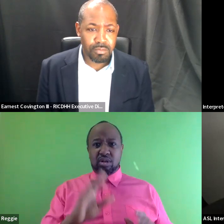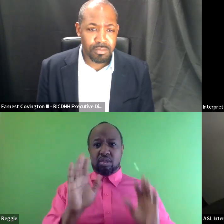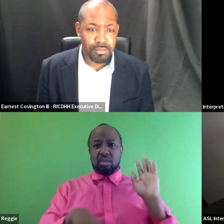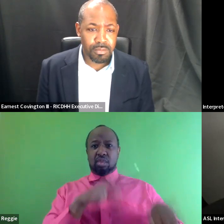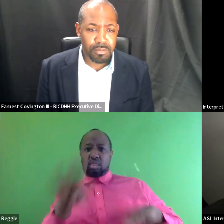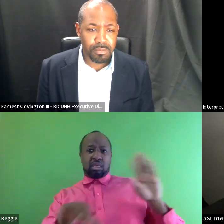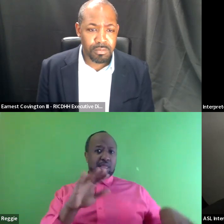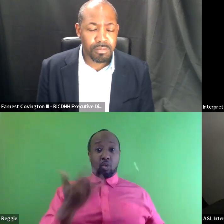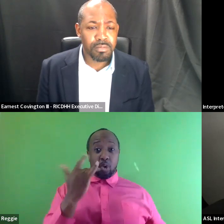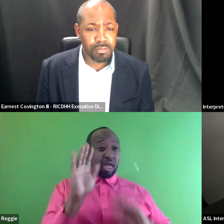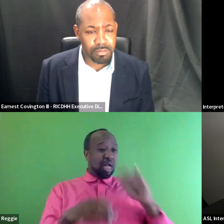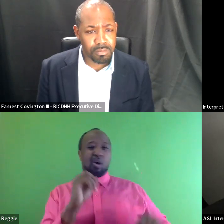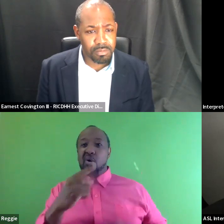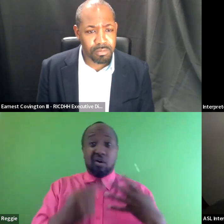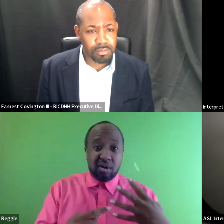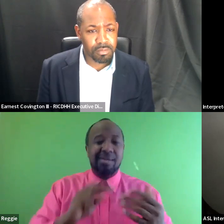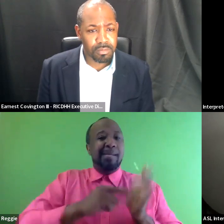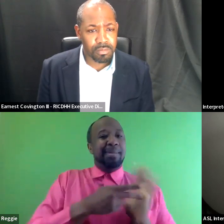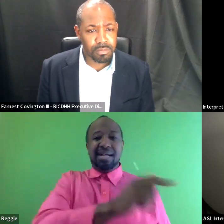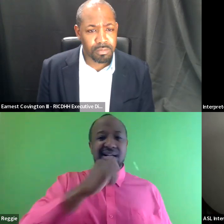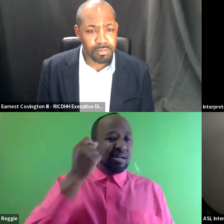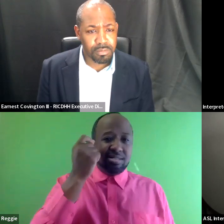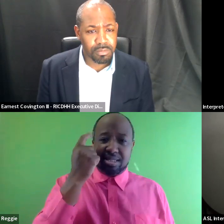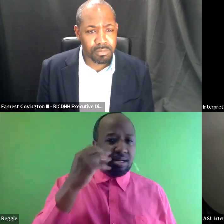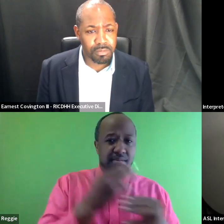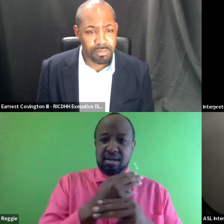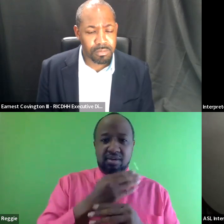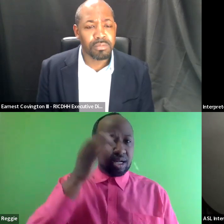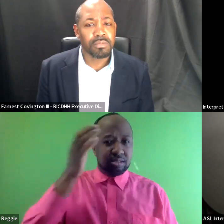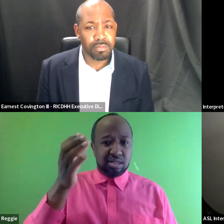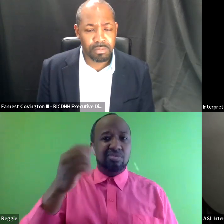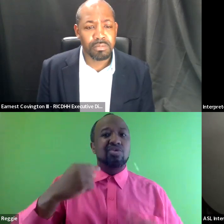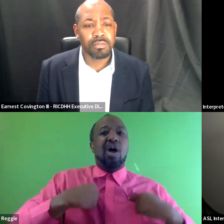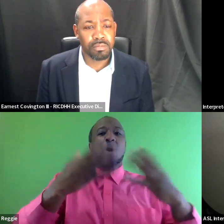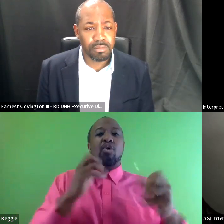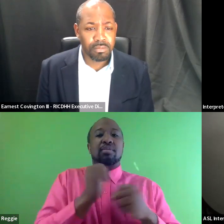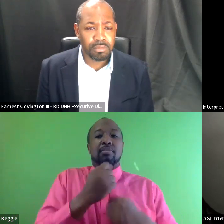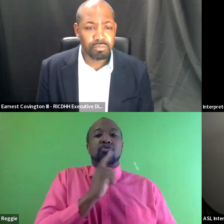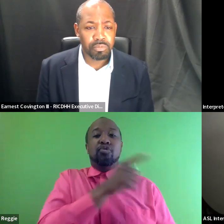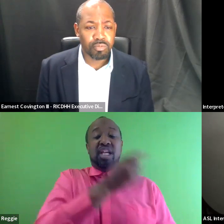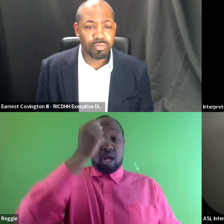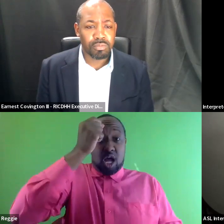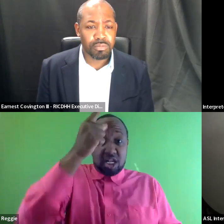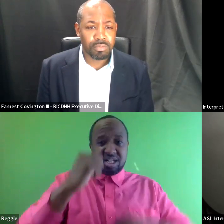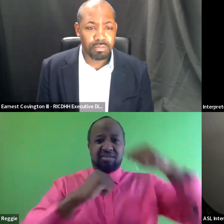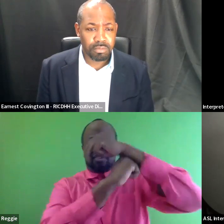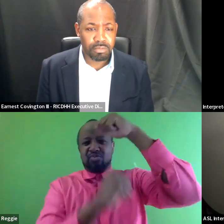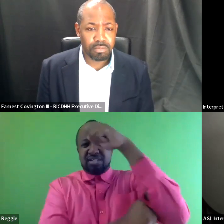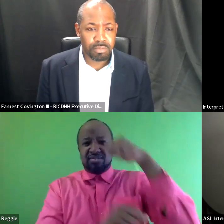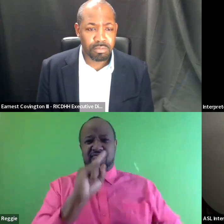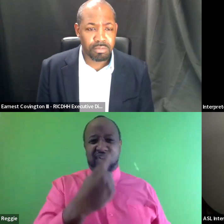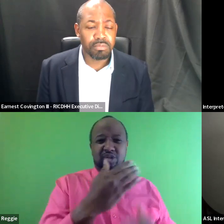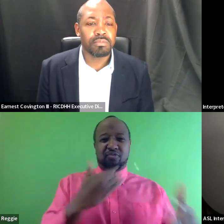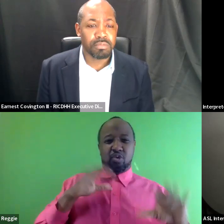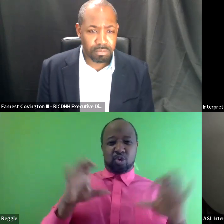If I did that, I noticed that develops that attitude of like, I don't care about this. I don't understand math. Math is too hard for